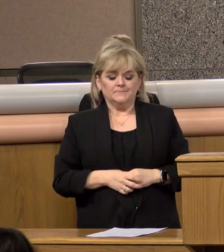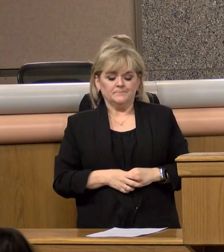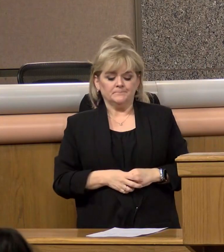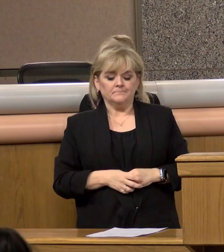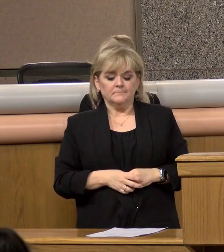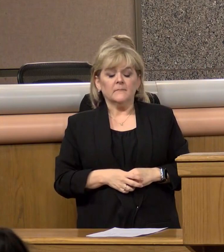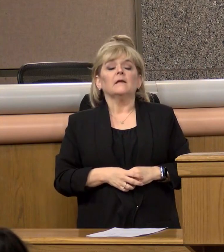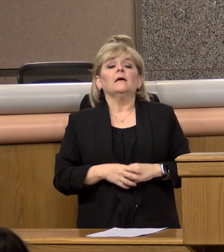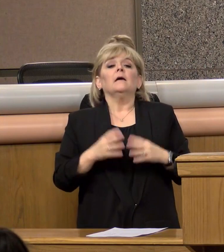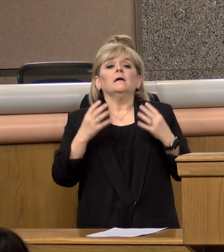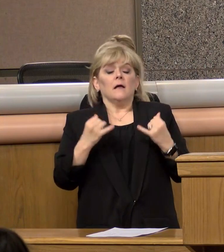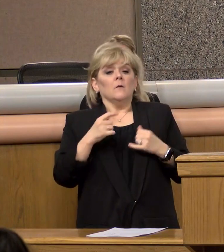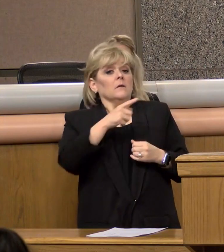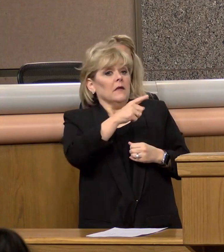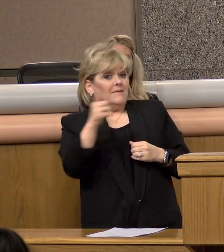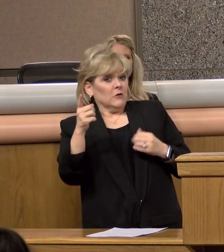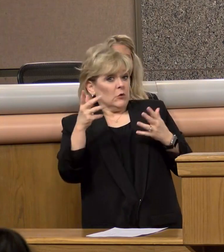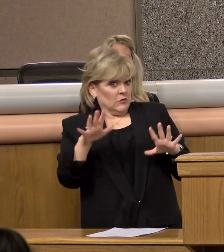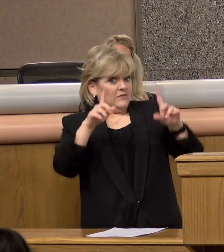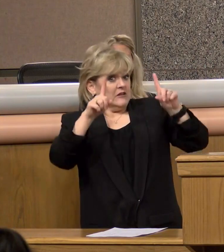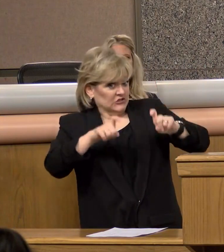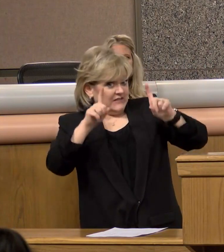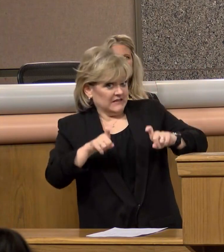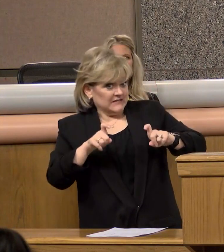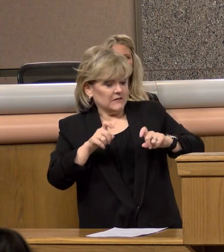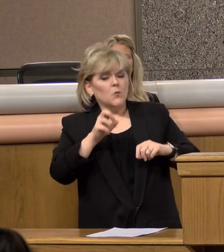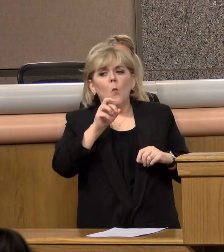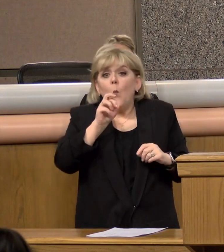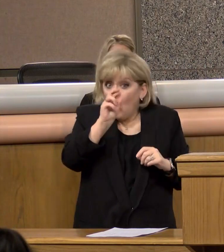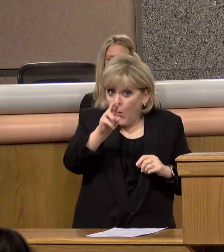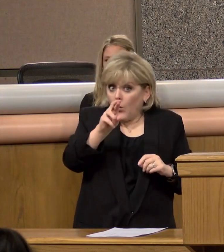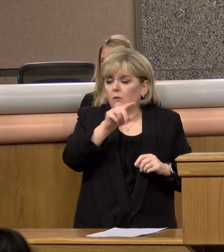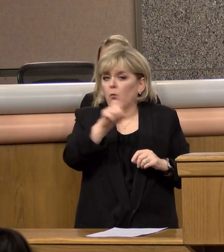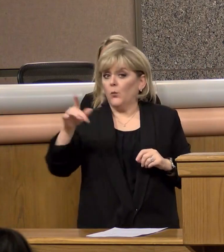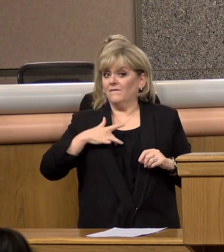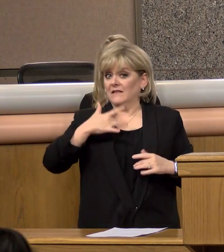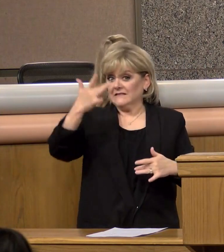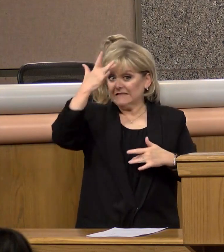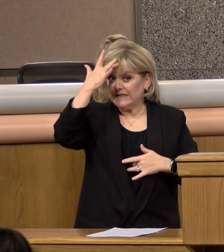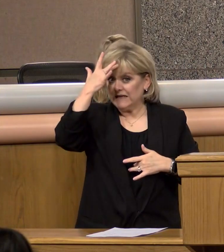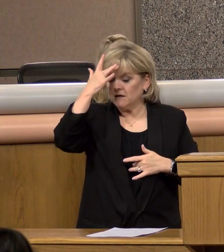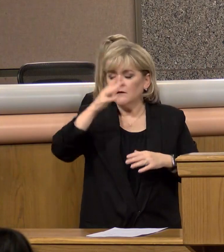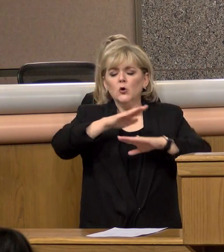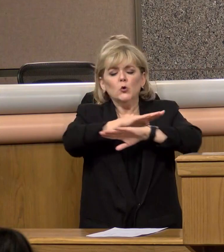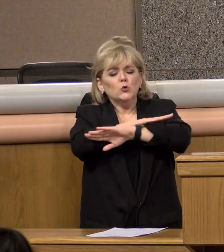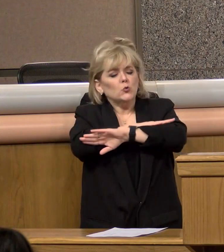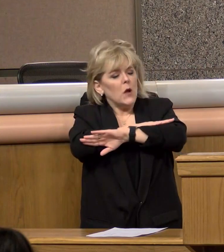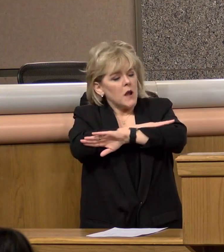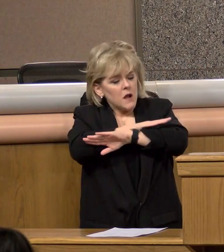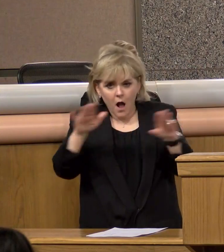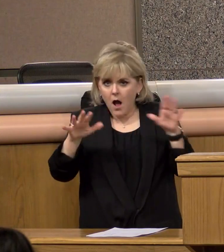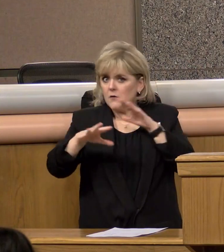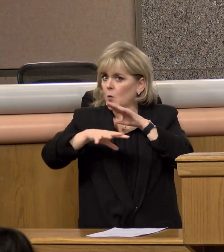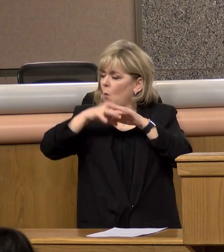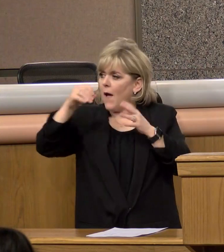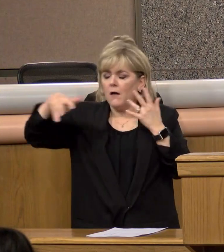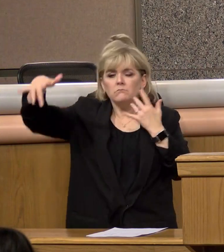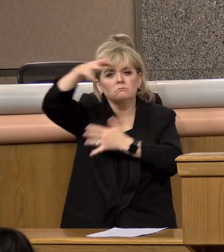been tested or you're sick, do not go about the community. You need to stay home.